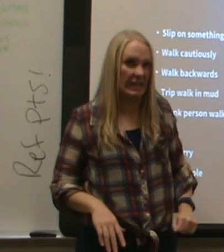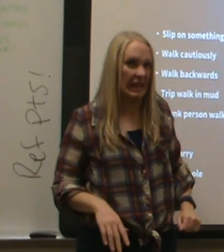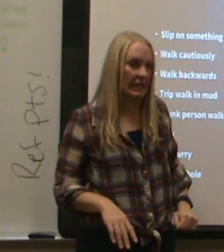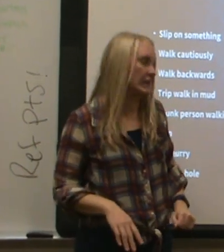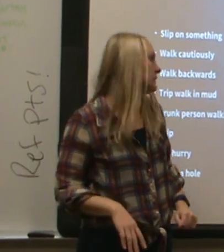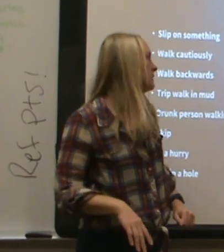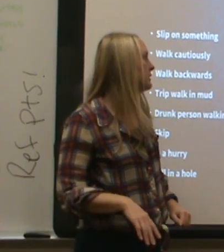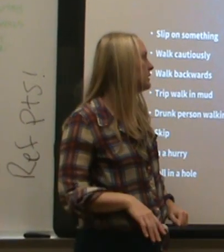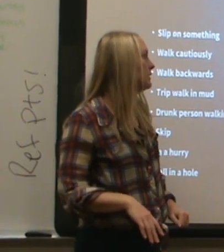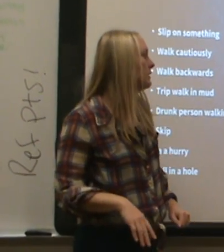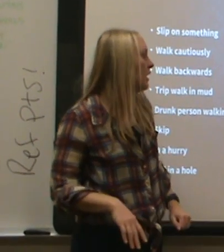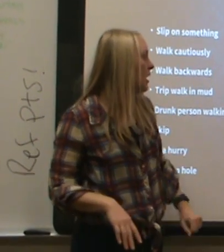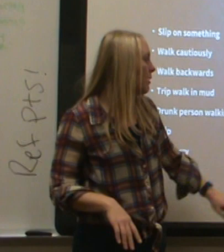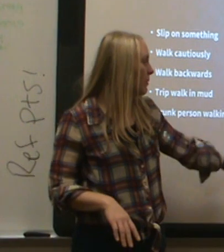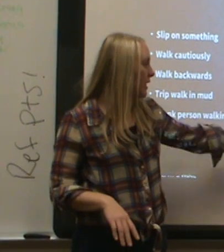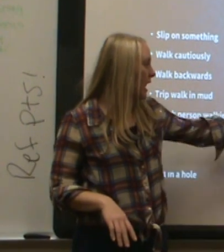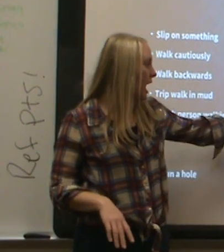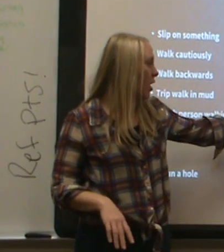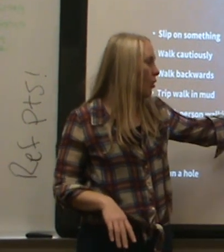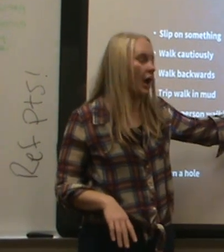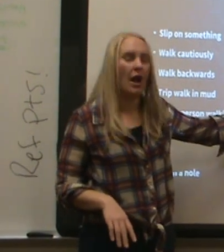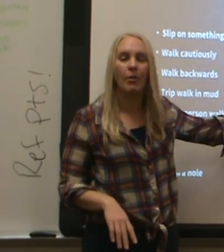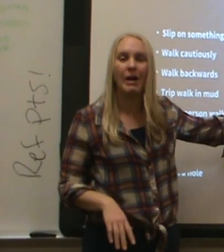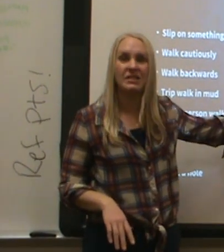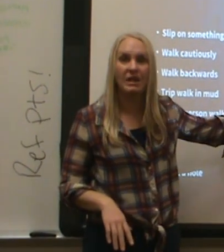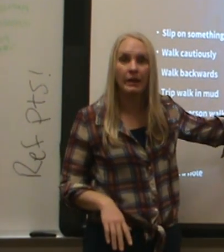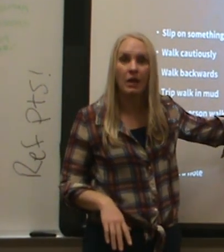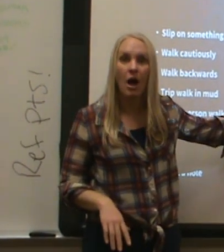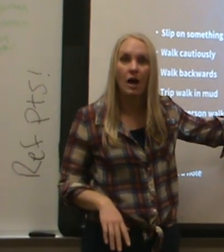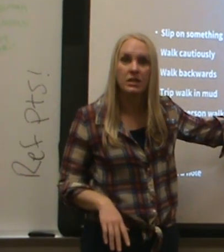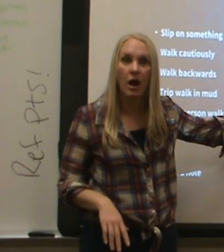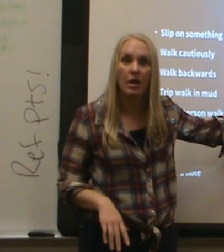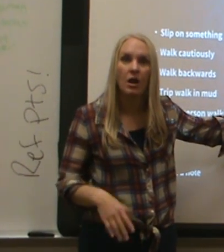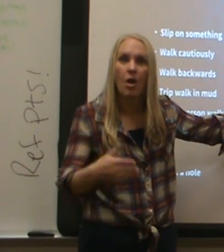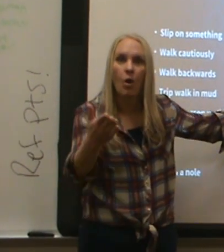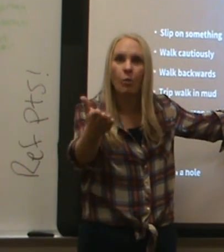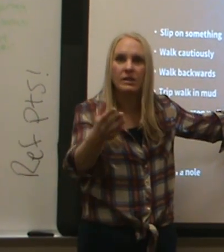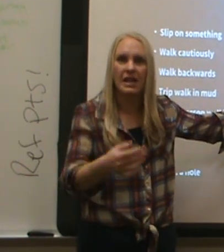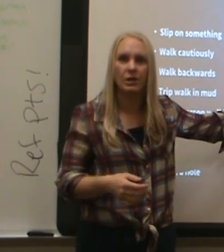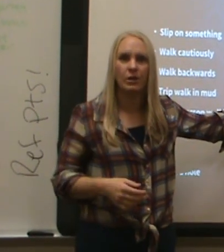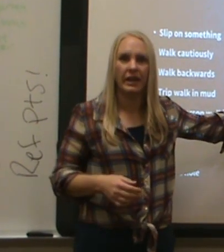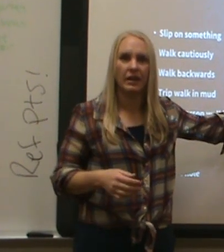Yak. But then how about stepping on hot tar? What does that look like?